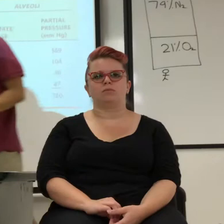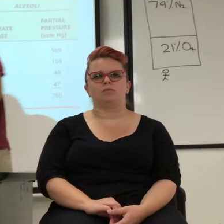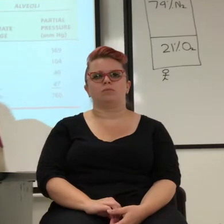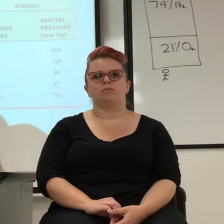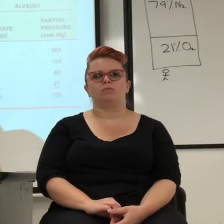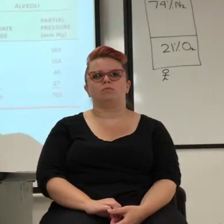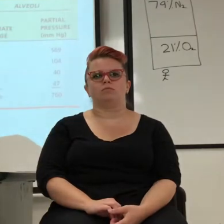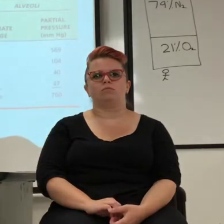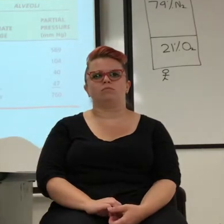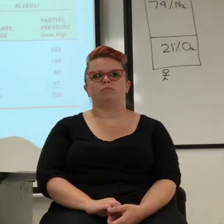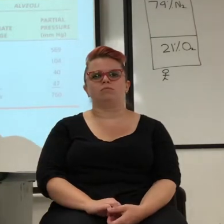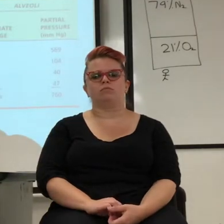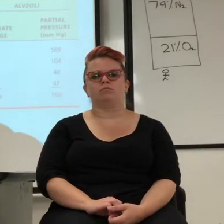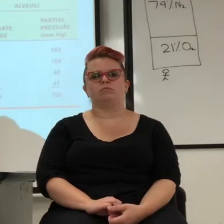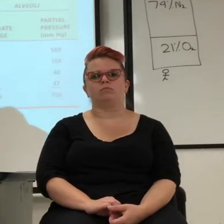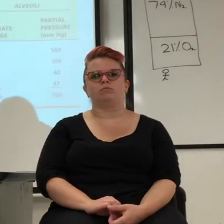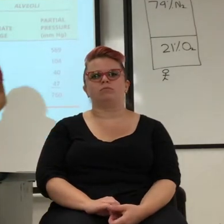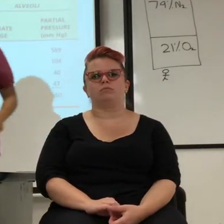That's how it breaks down.